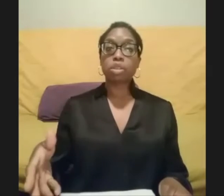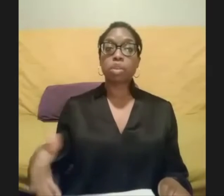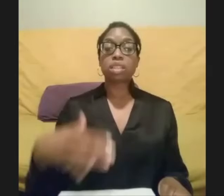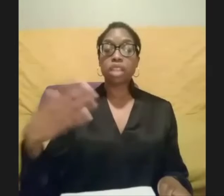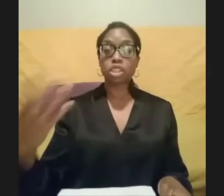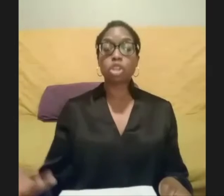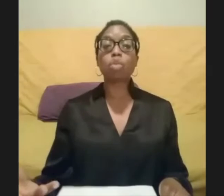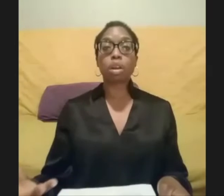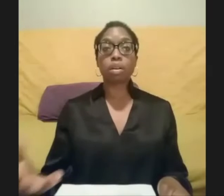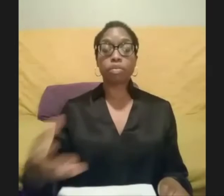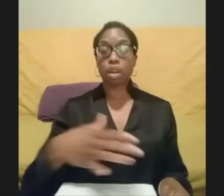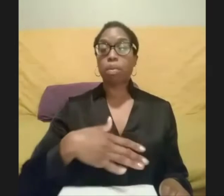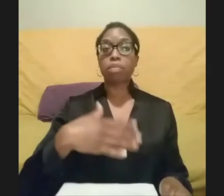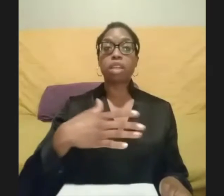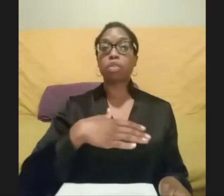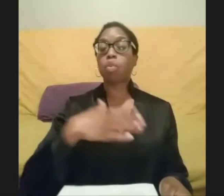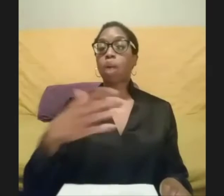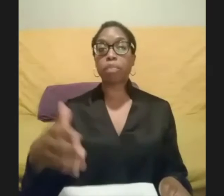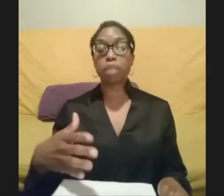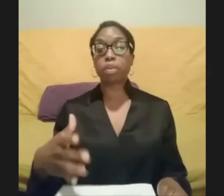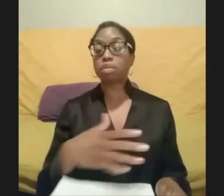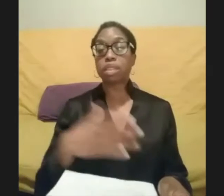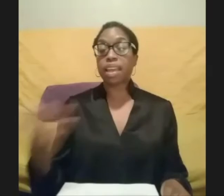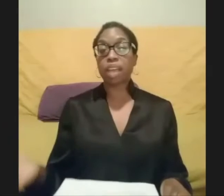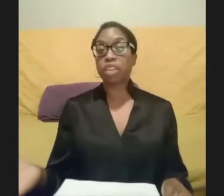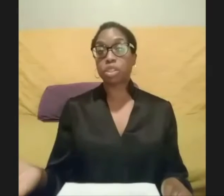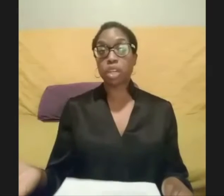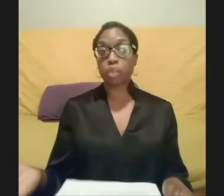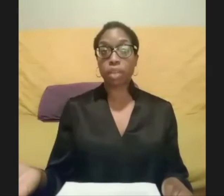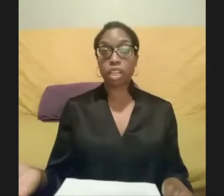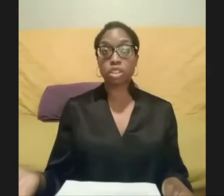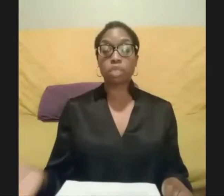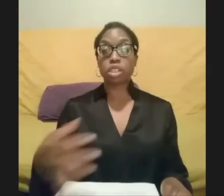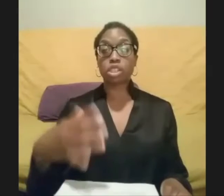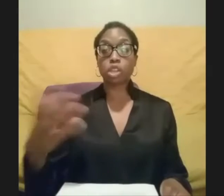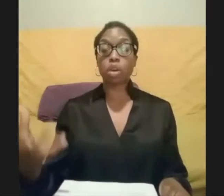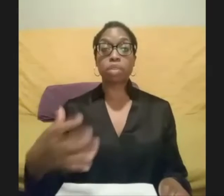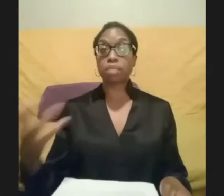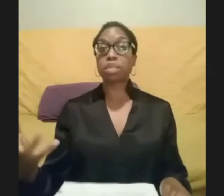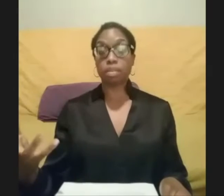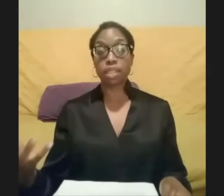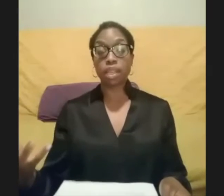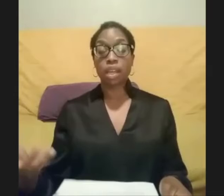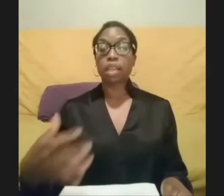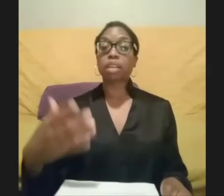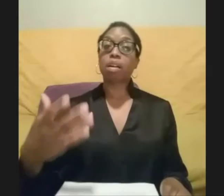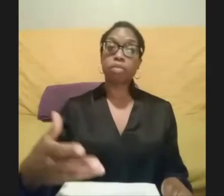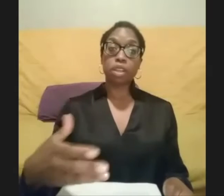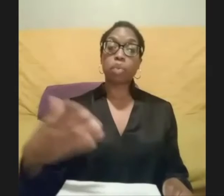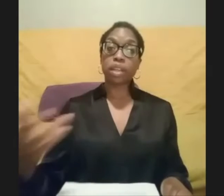is something that's a newer phenomenon because for a while people didn't have any screening recommendations. They would just show up with symptoms like coughing, weight loss,